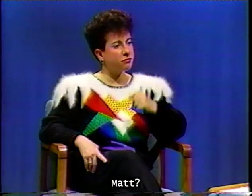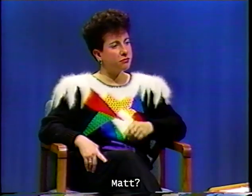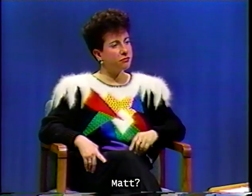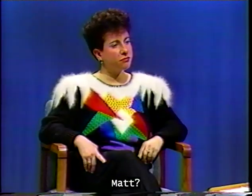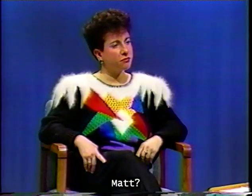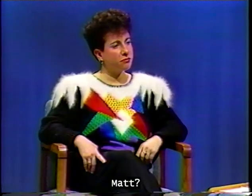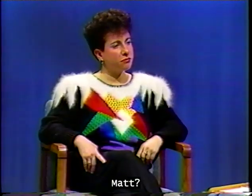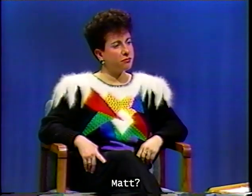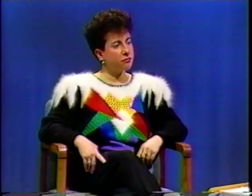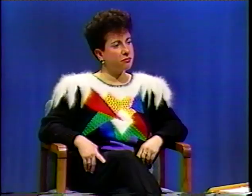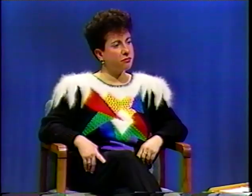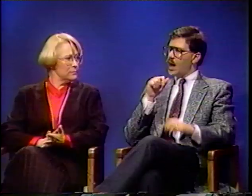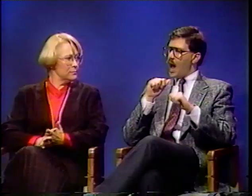Matt?